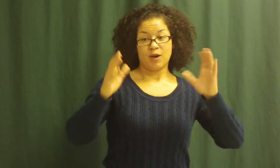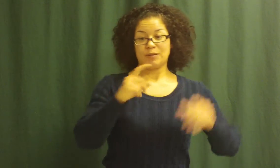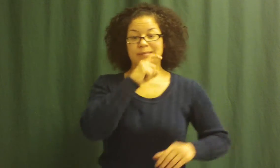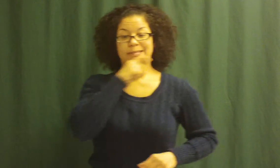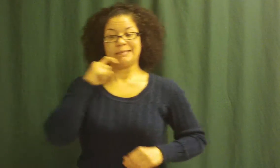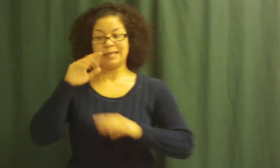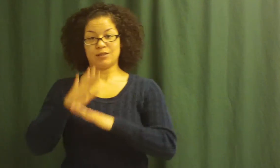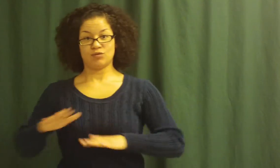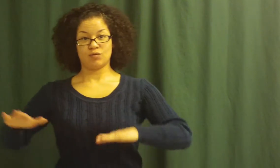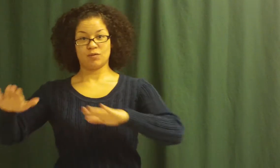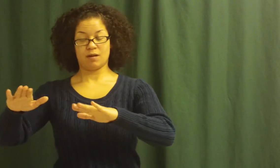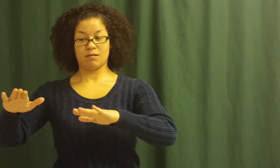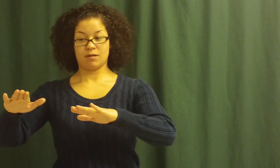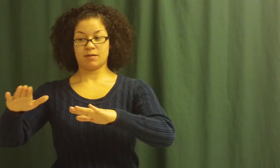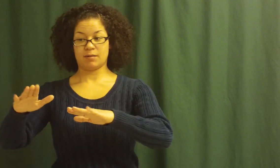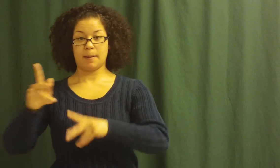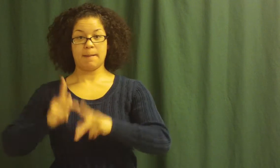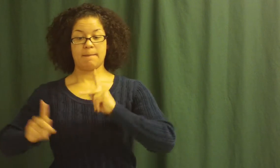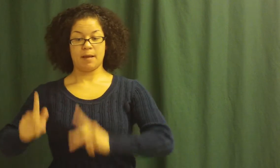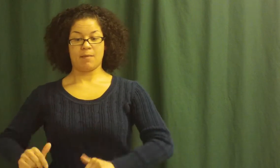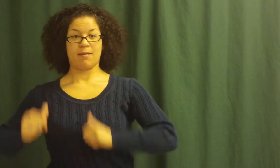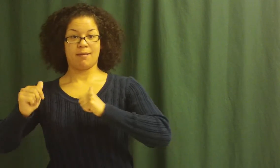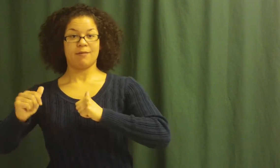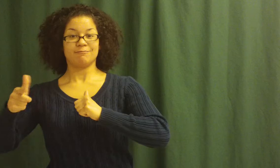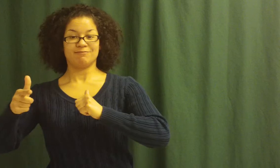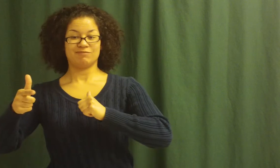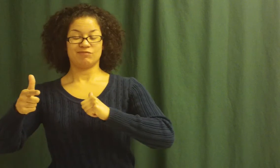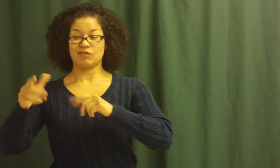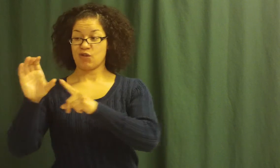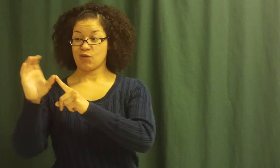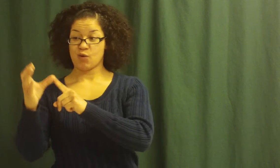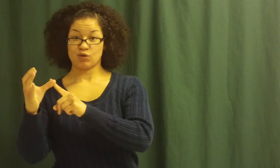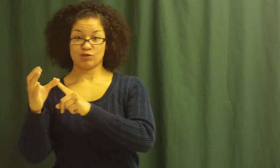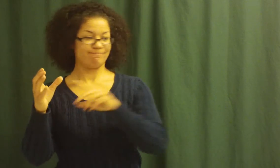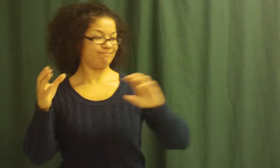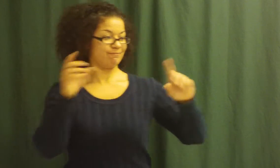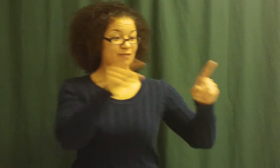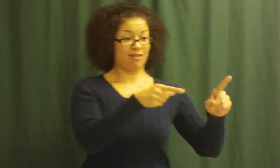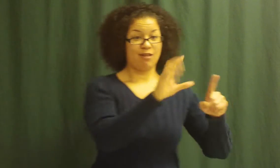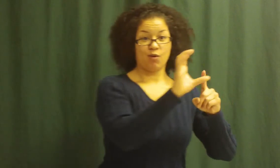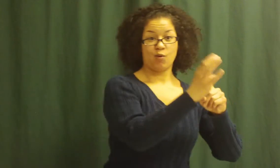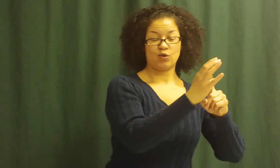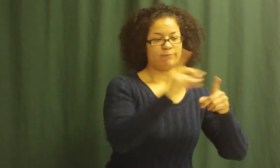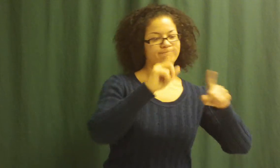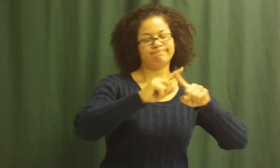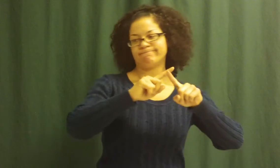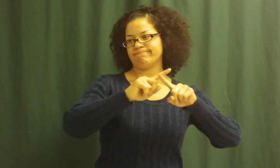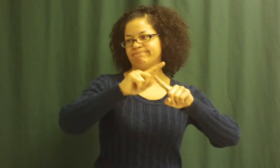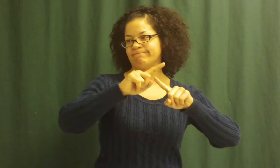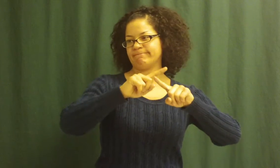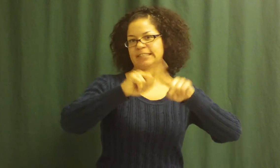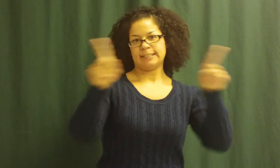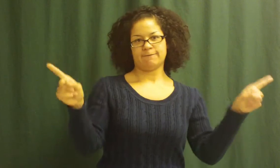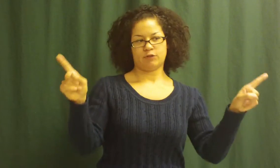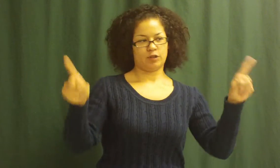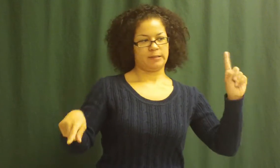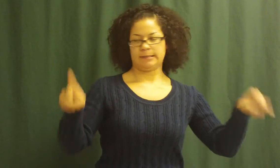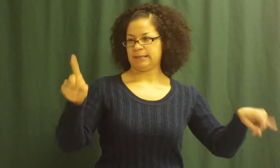In time, a large variety of human cultures arose around the world.